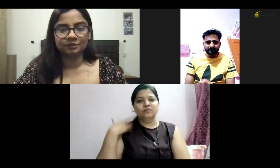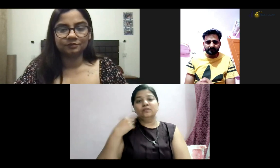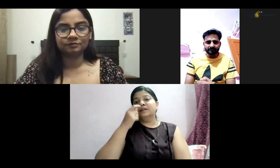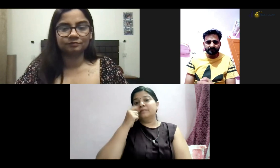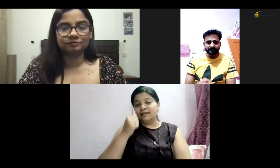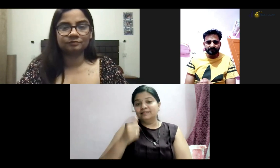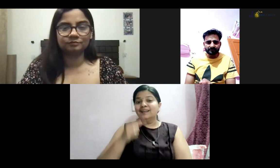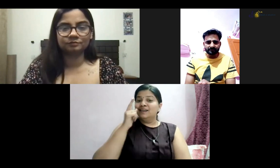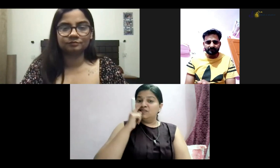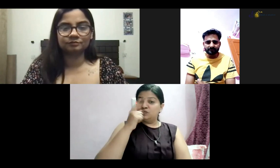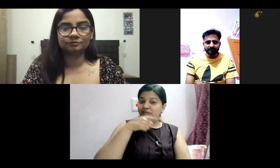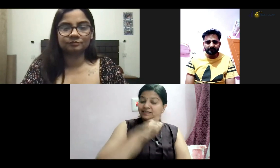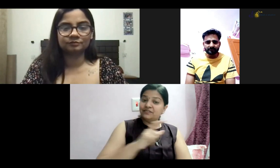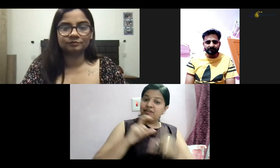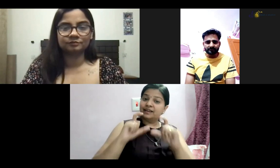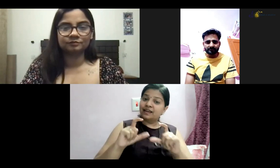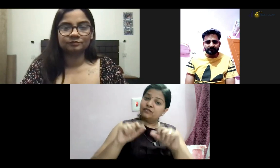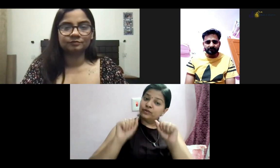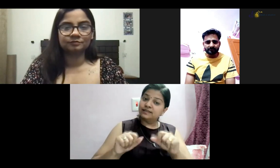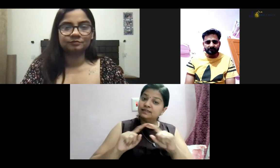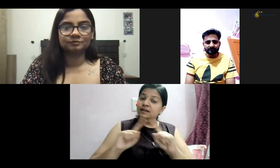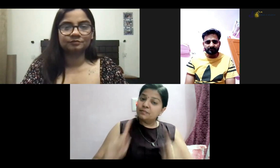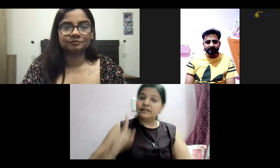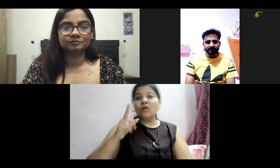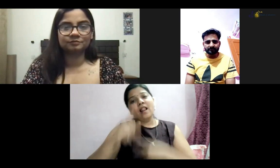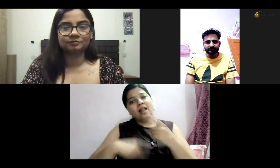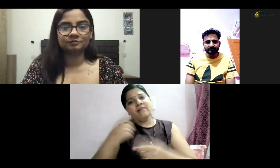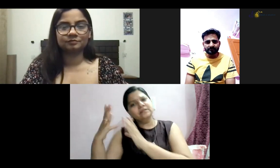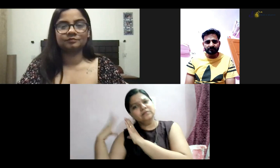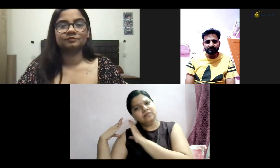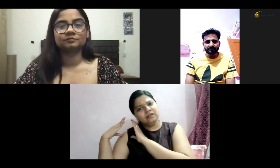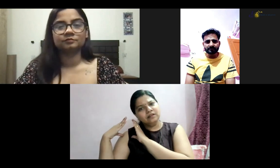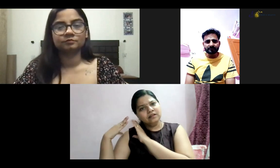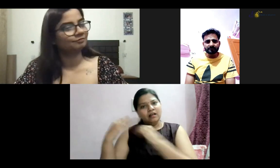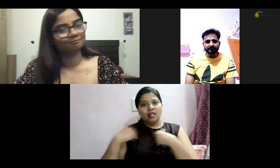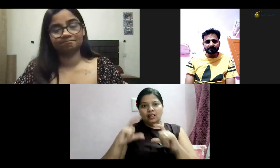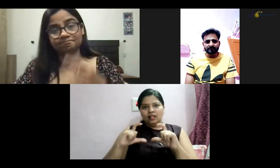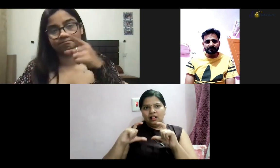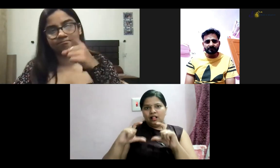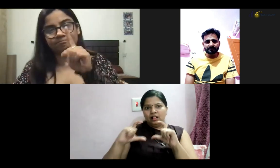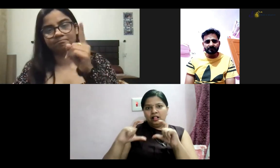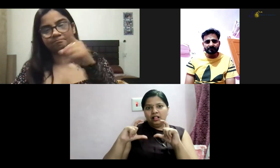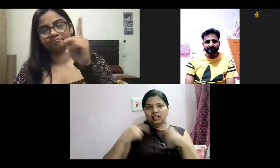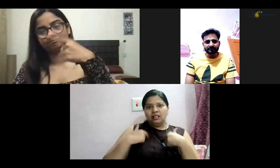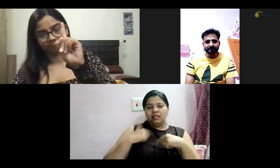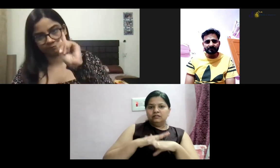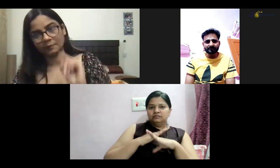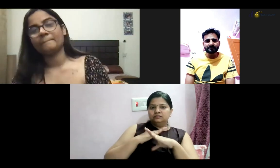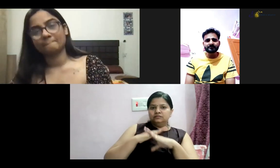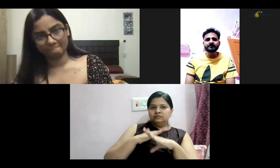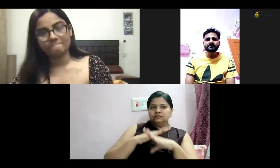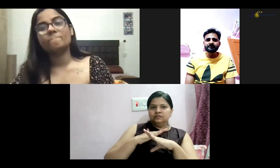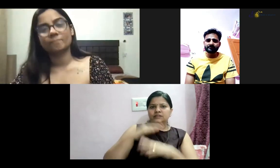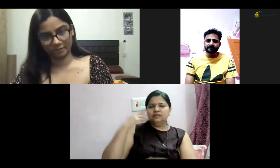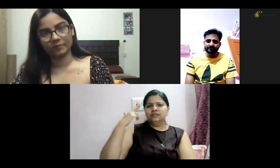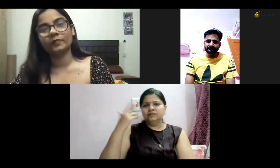Why is the reason that the responsibility means yes? Girls, she was just doing herself. She is always responsible for that.